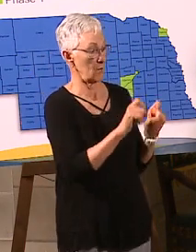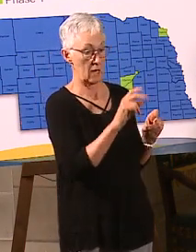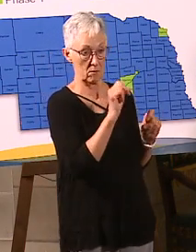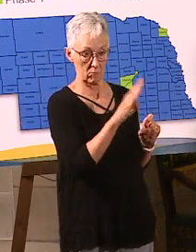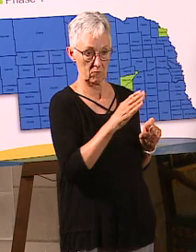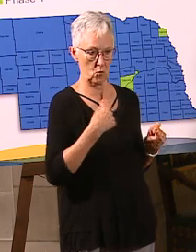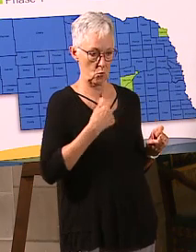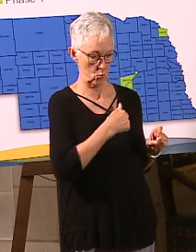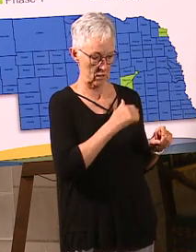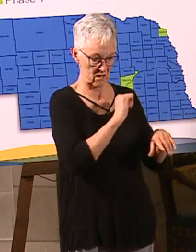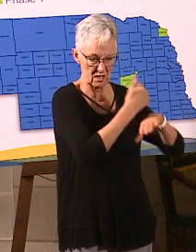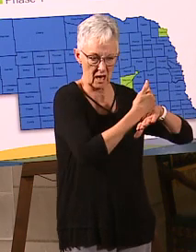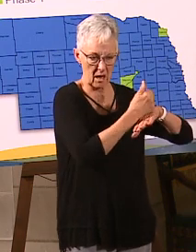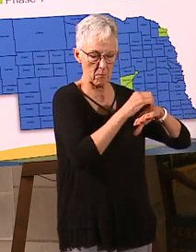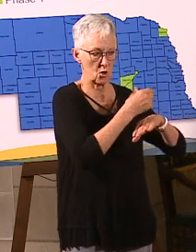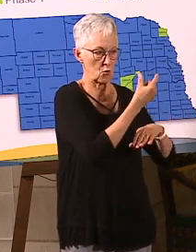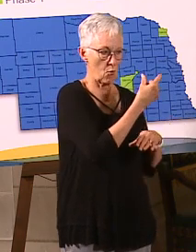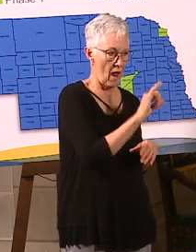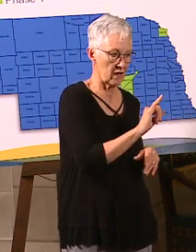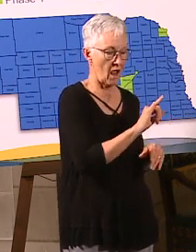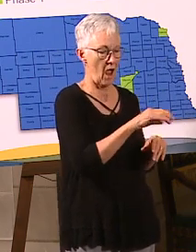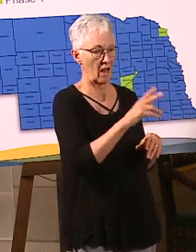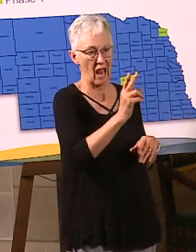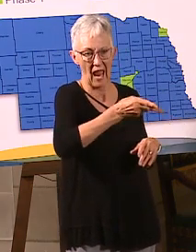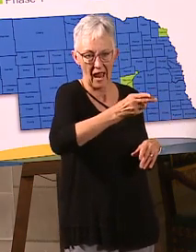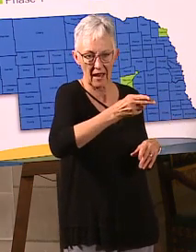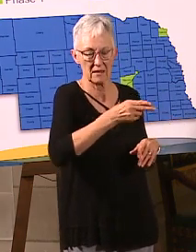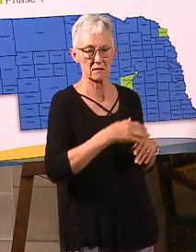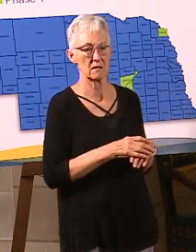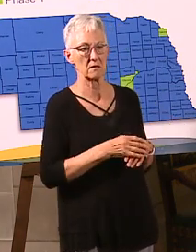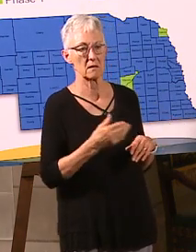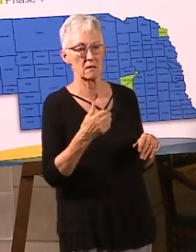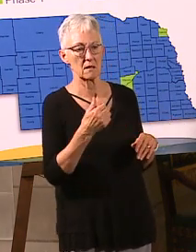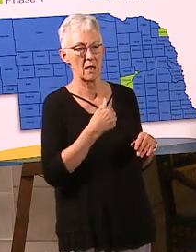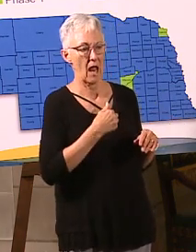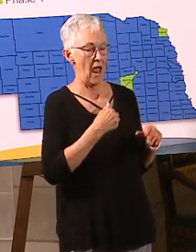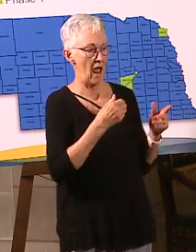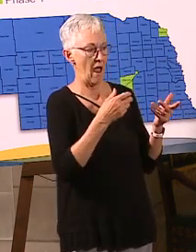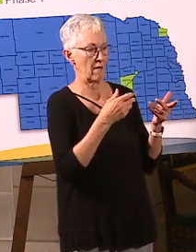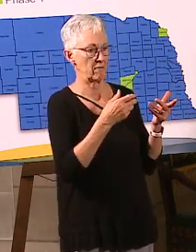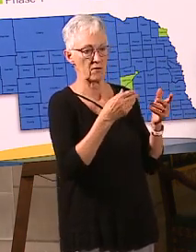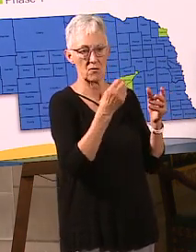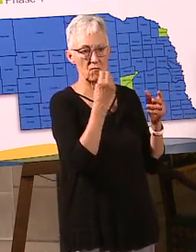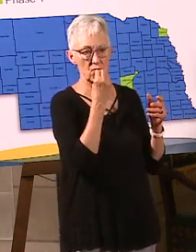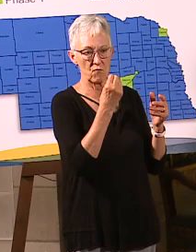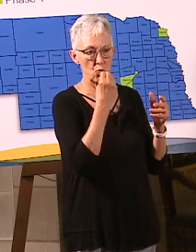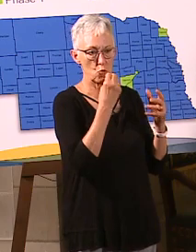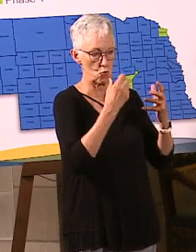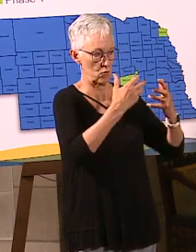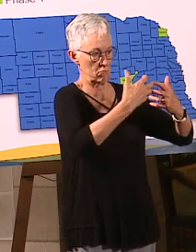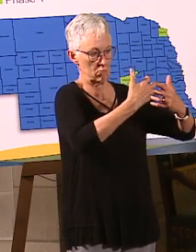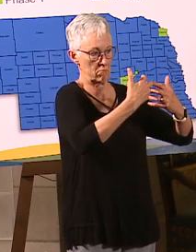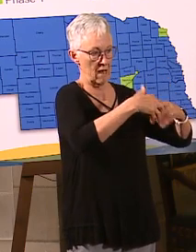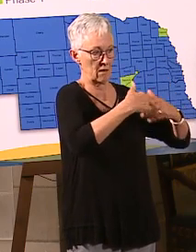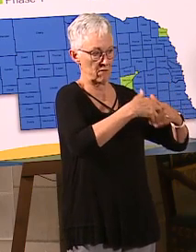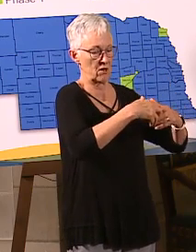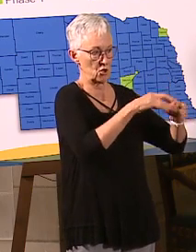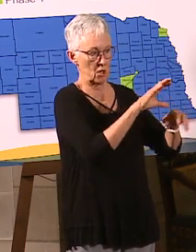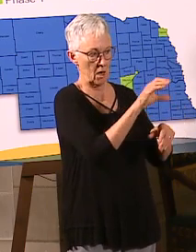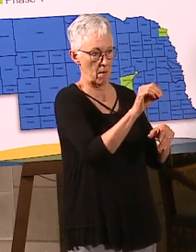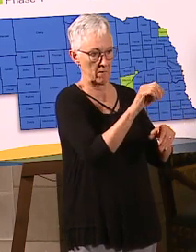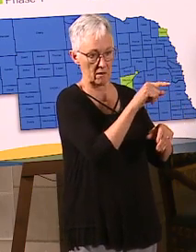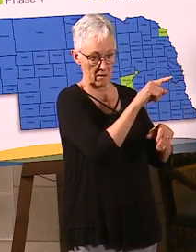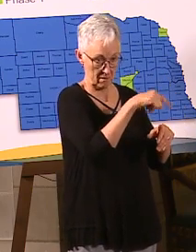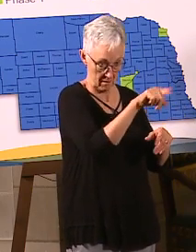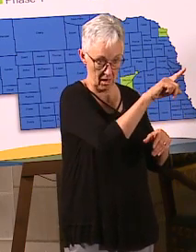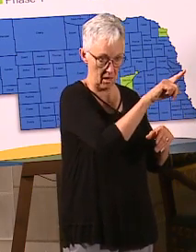places where we have had higher incidences associated with different food processing facilities. So we'll still do that, but it's got to fit